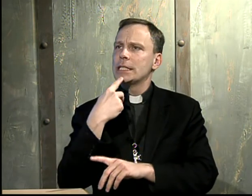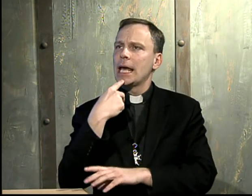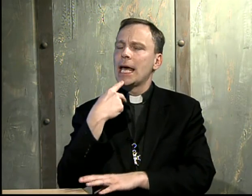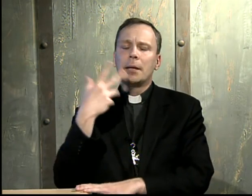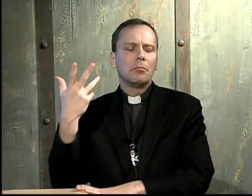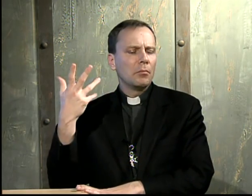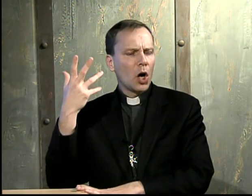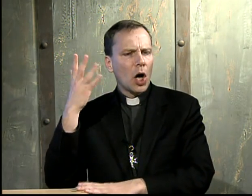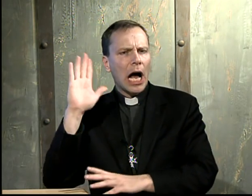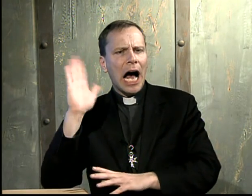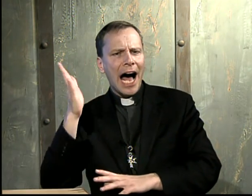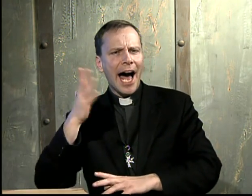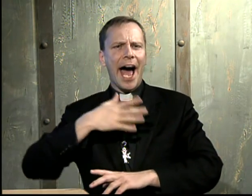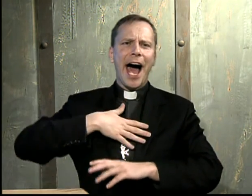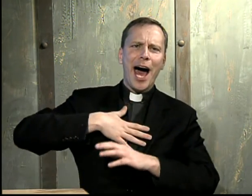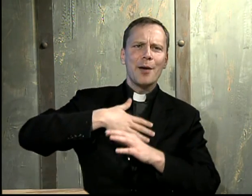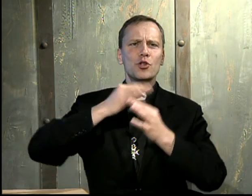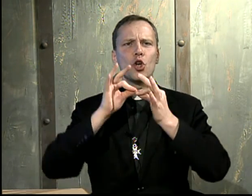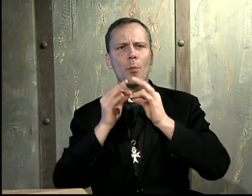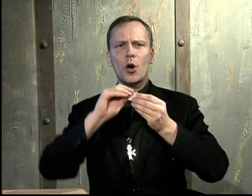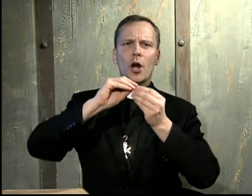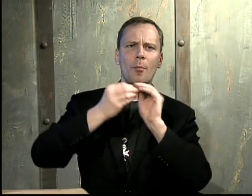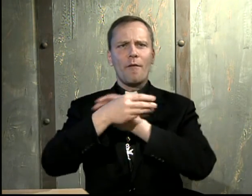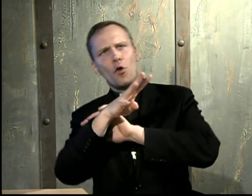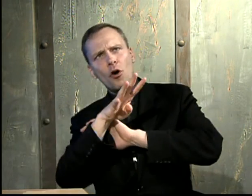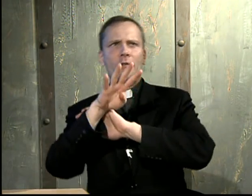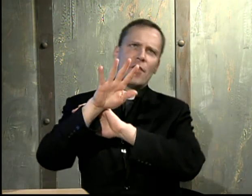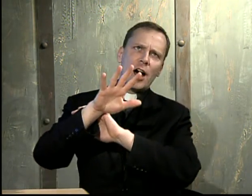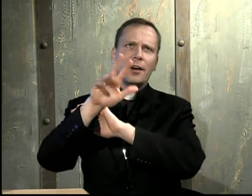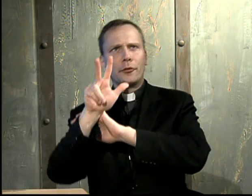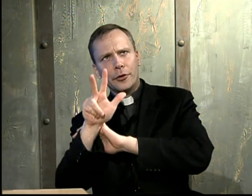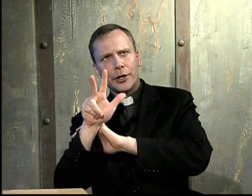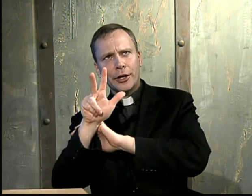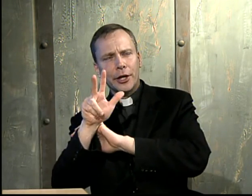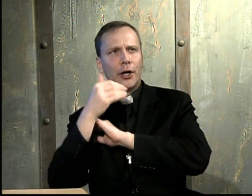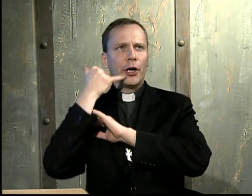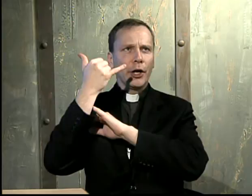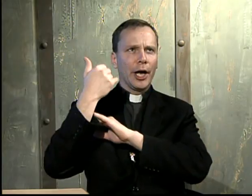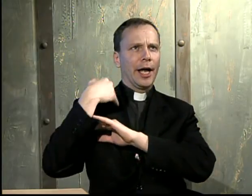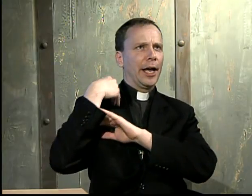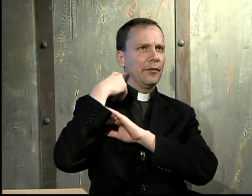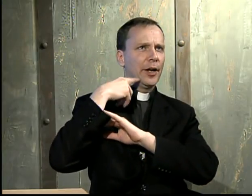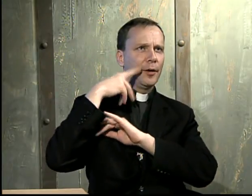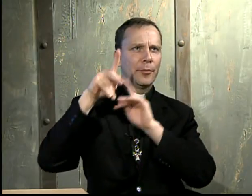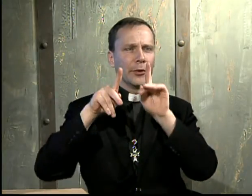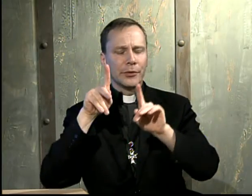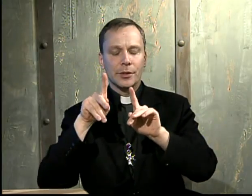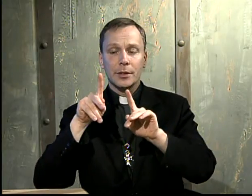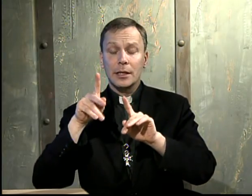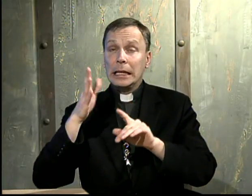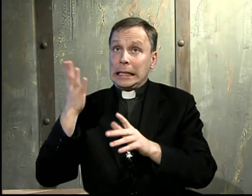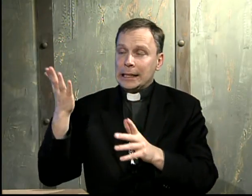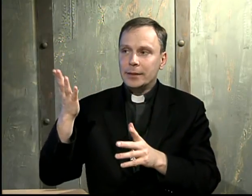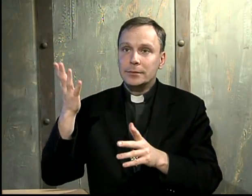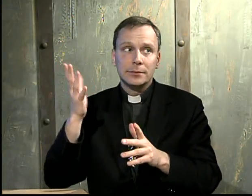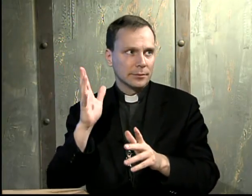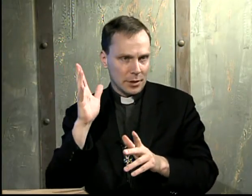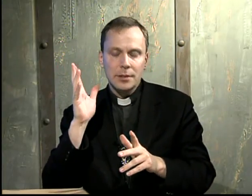So if you ever answer a phone call and hear someone say, "Hello, I'm interpreter number